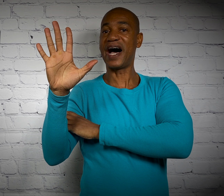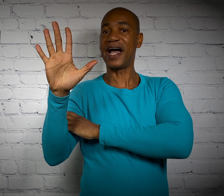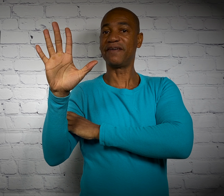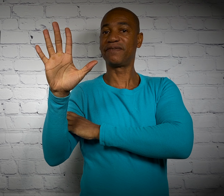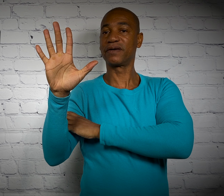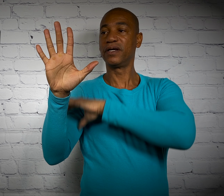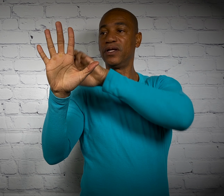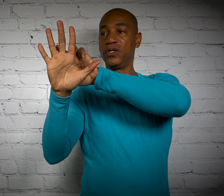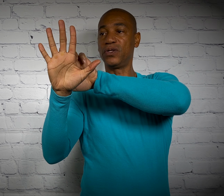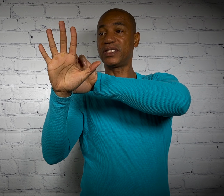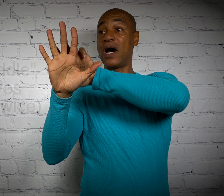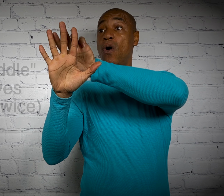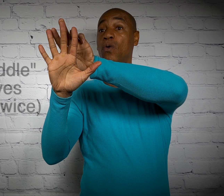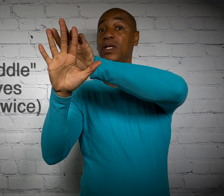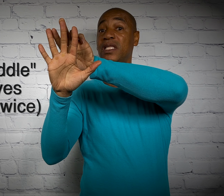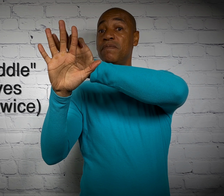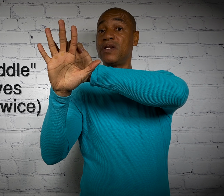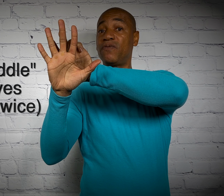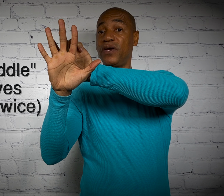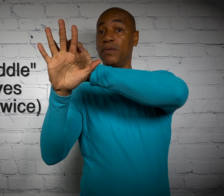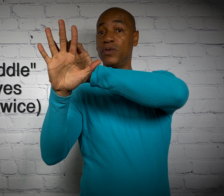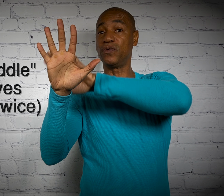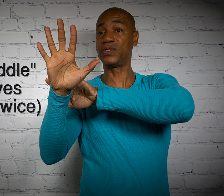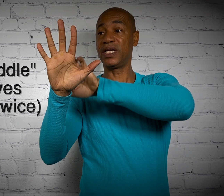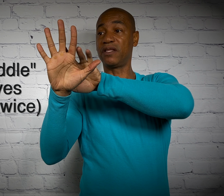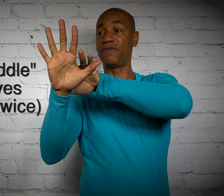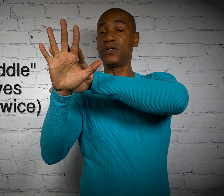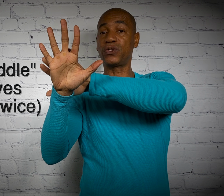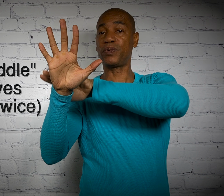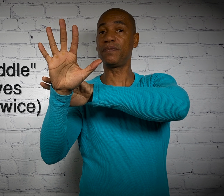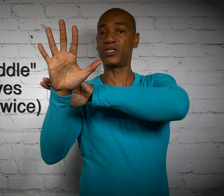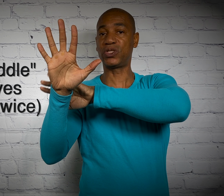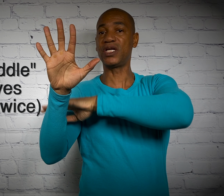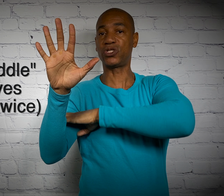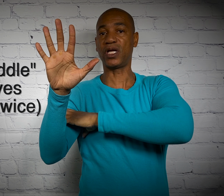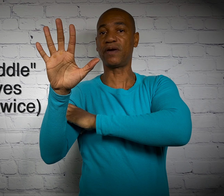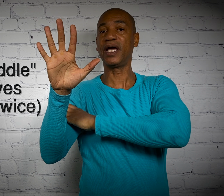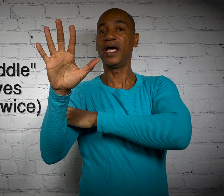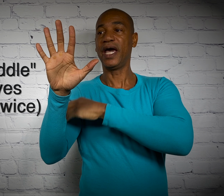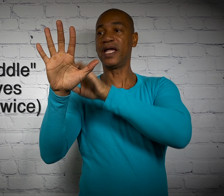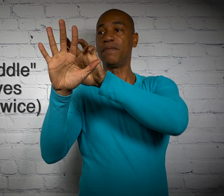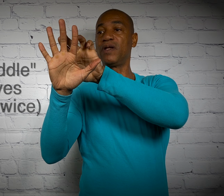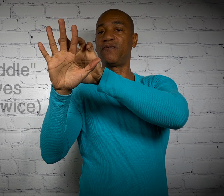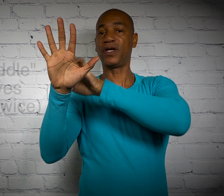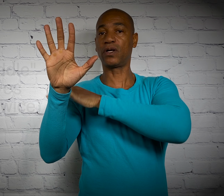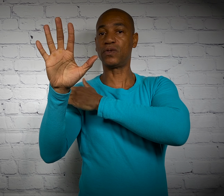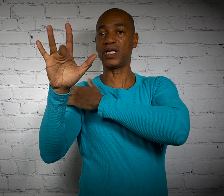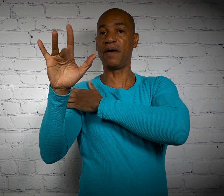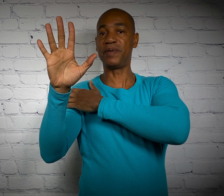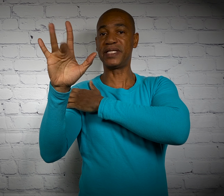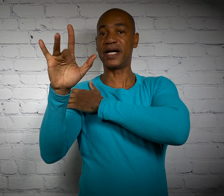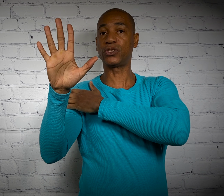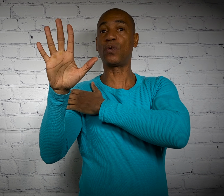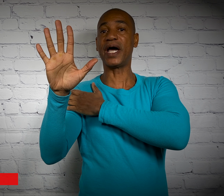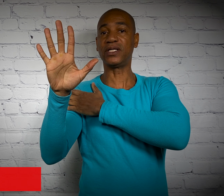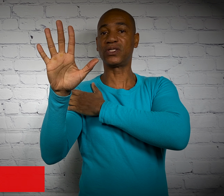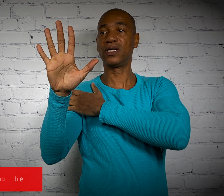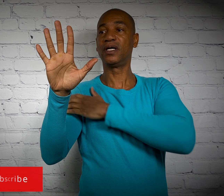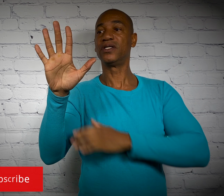25. Notice how only the middle finger moves. The other fingers are pretty much stationary, and the middle finger goes up and down twice. So